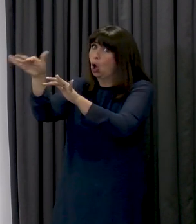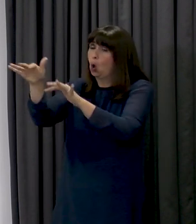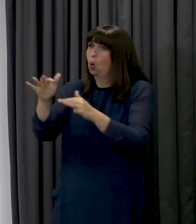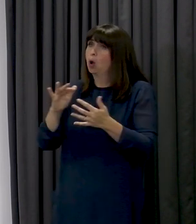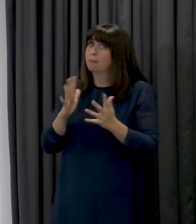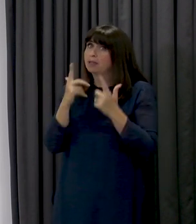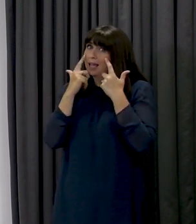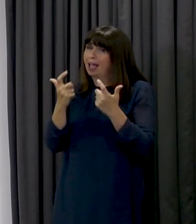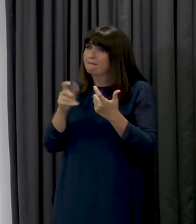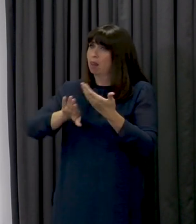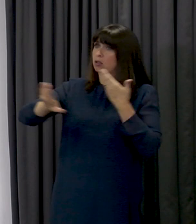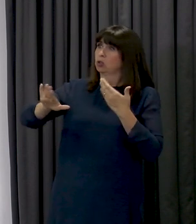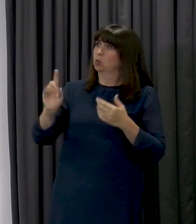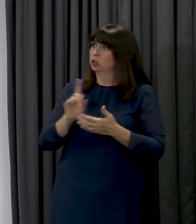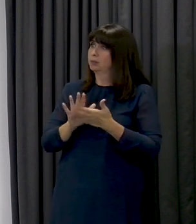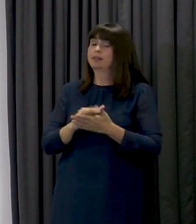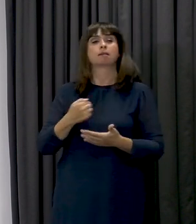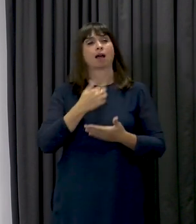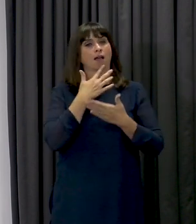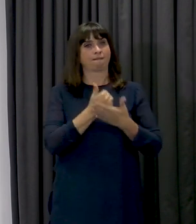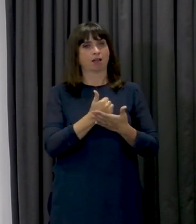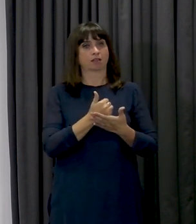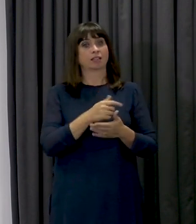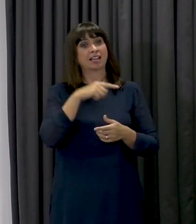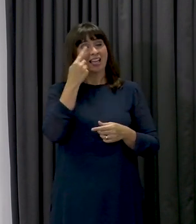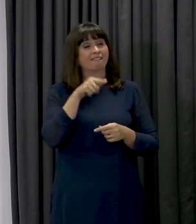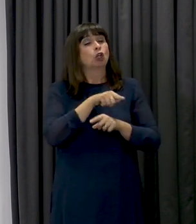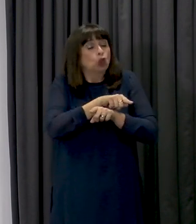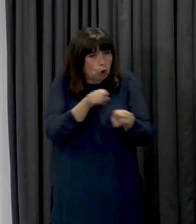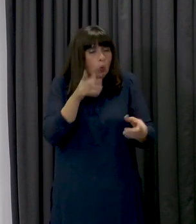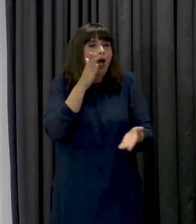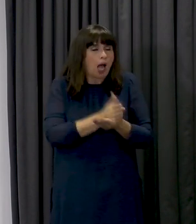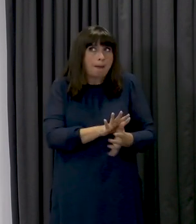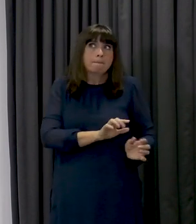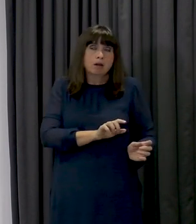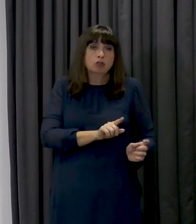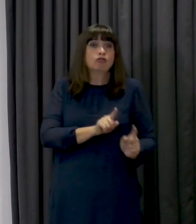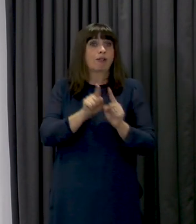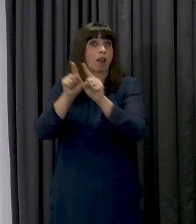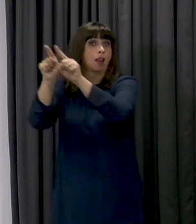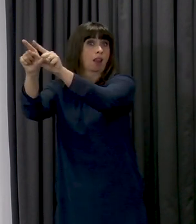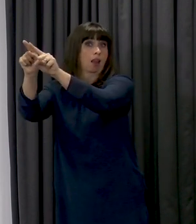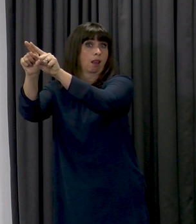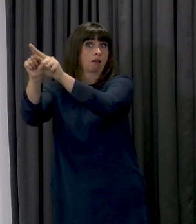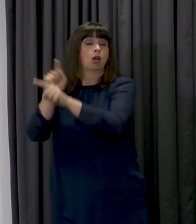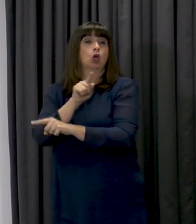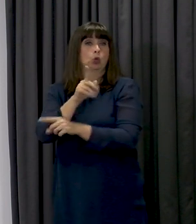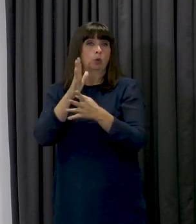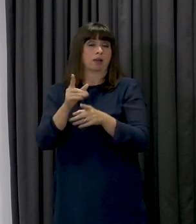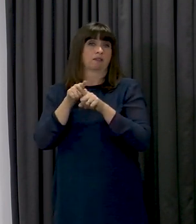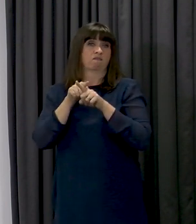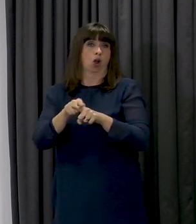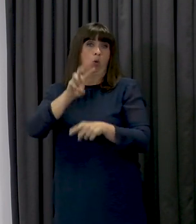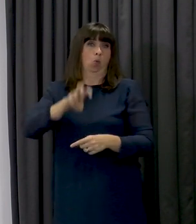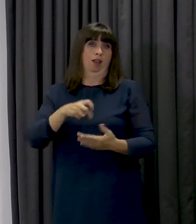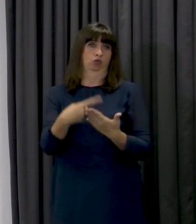long as people continue social distance? Our advice is, if people make those trips, to make sure that they abide by the guidance we have